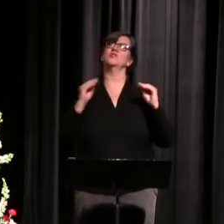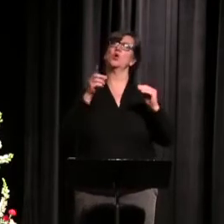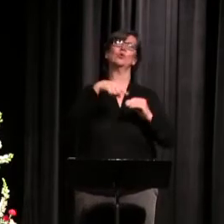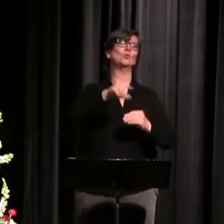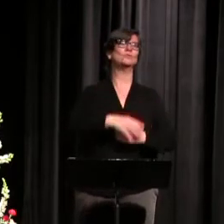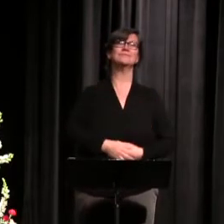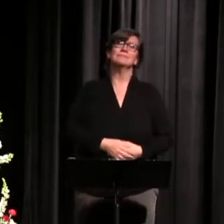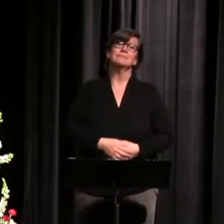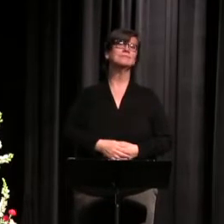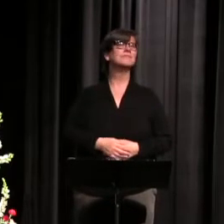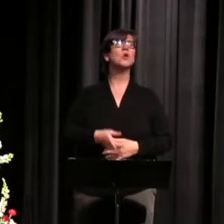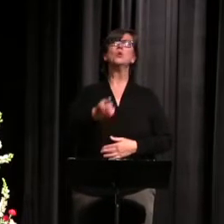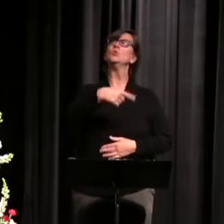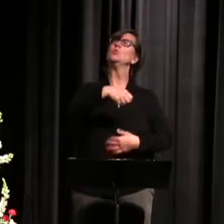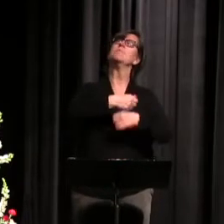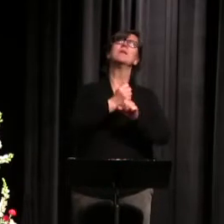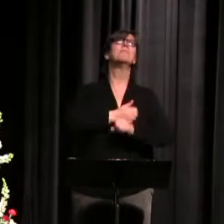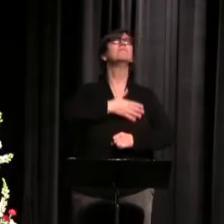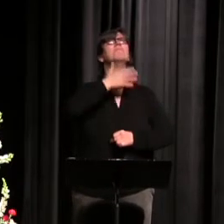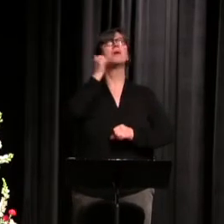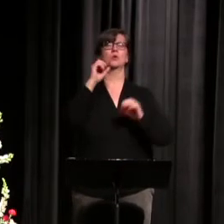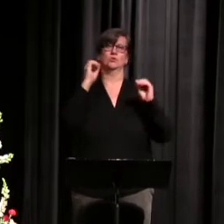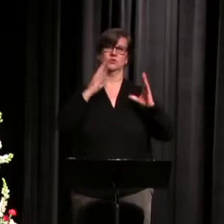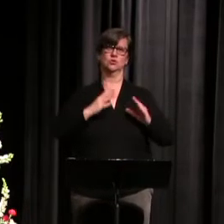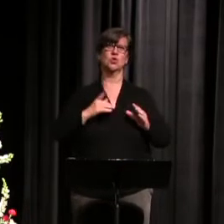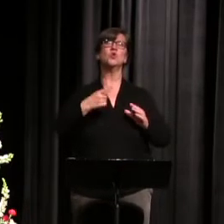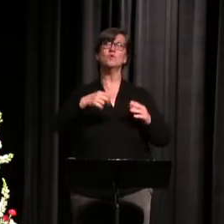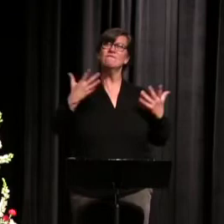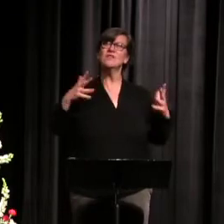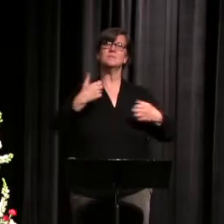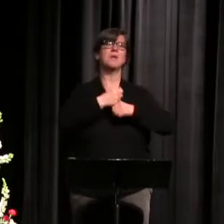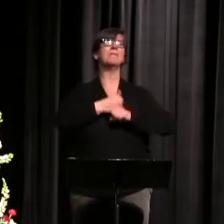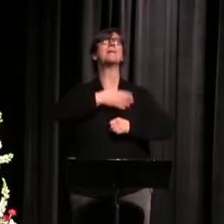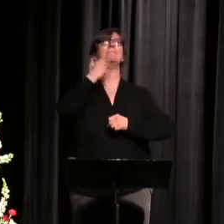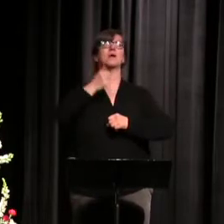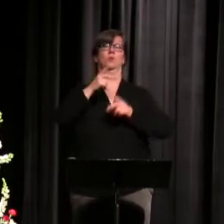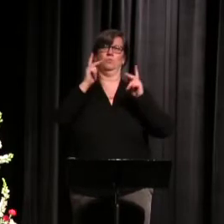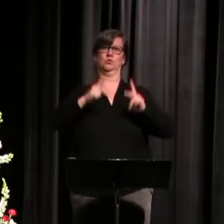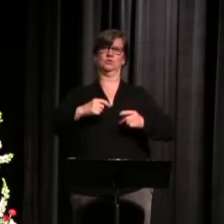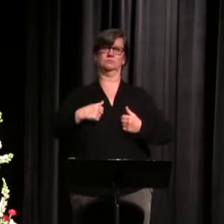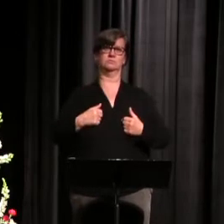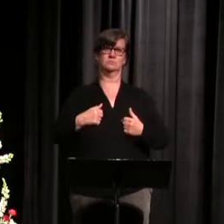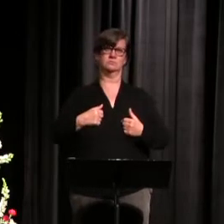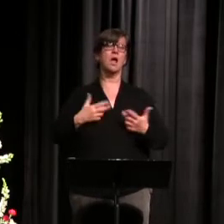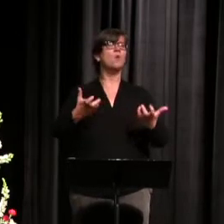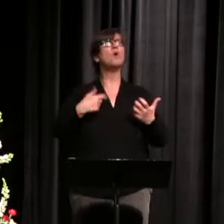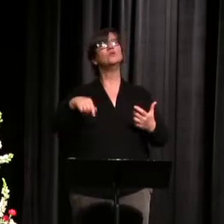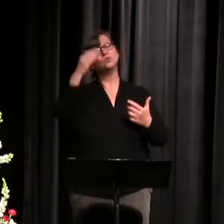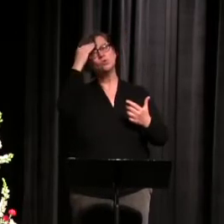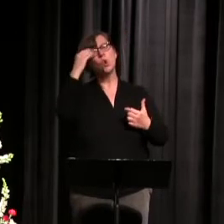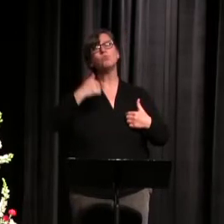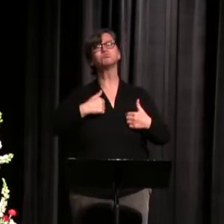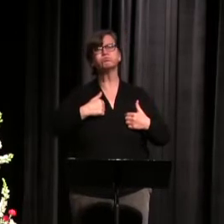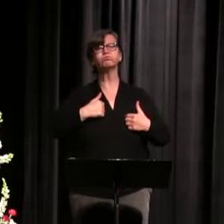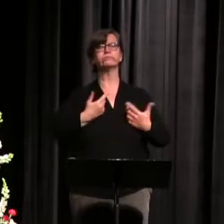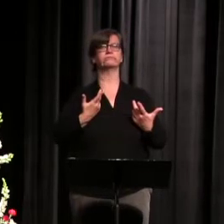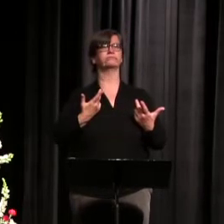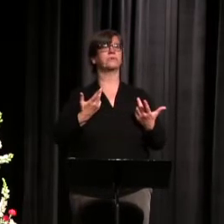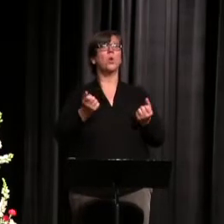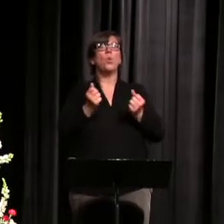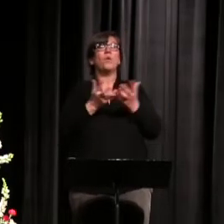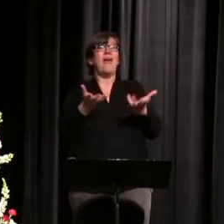You all made me a better educator and a better person. I want you to know that I am nothing without